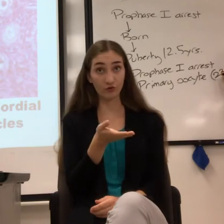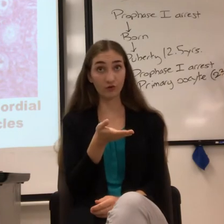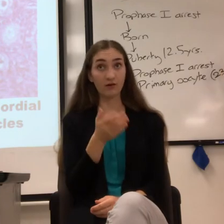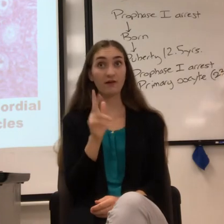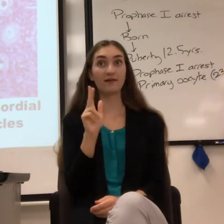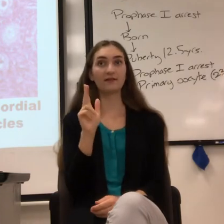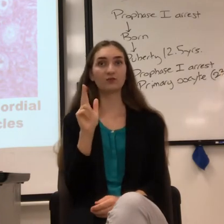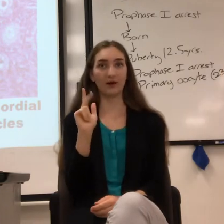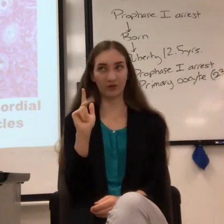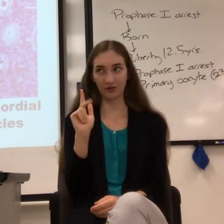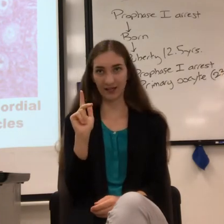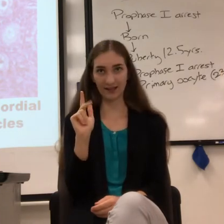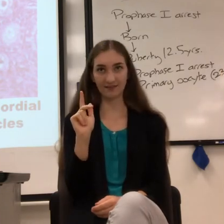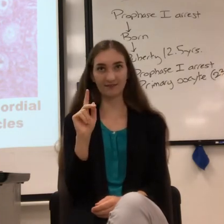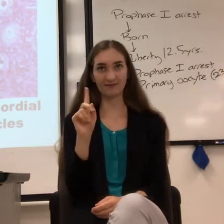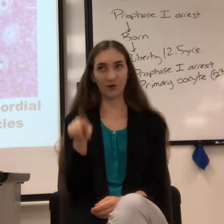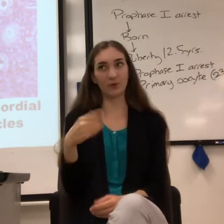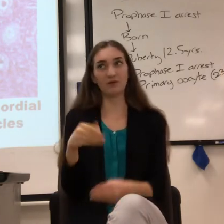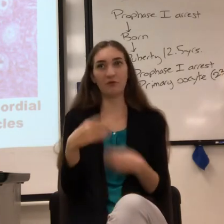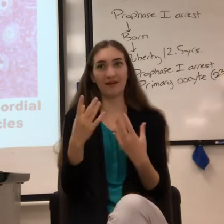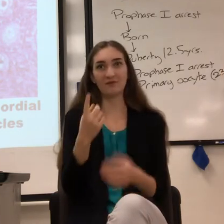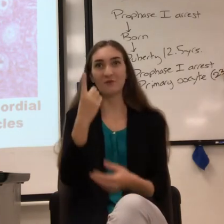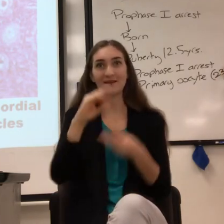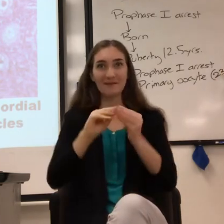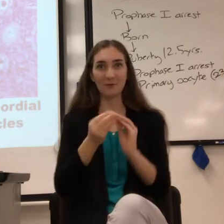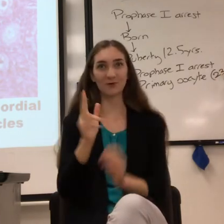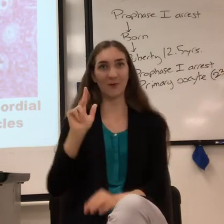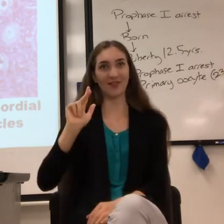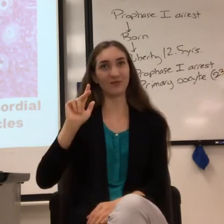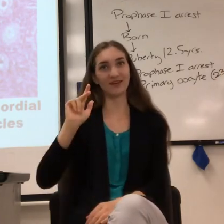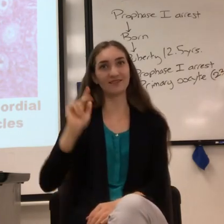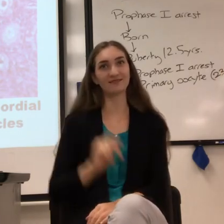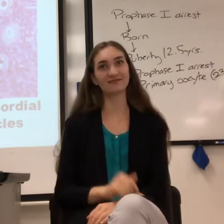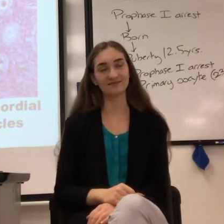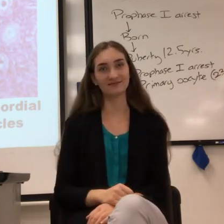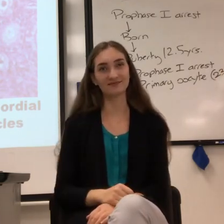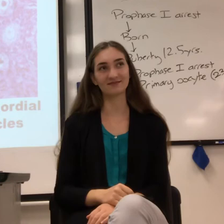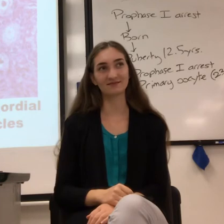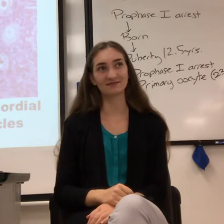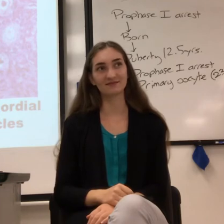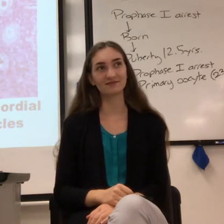23. It's like I only gave that one number, right? Can't miss that question.